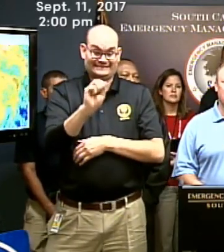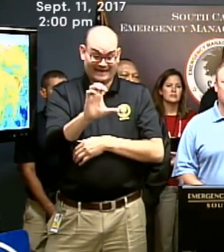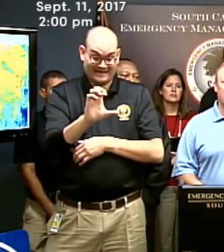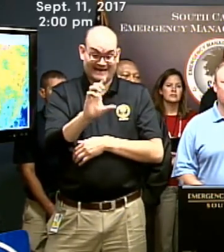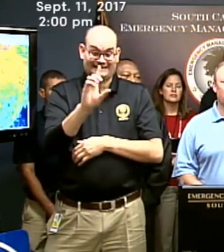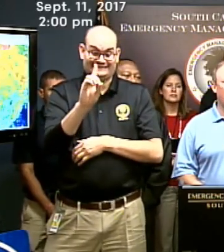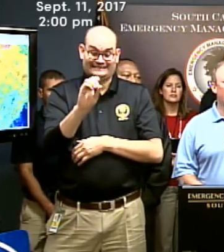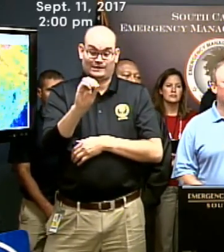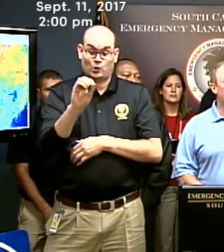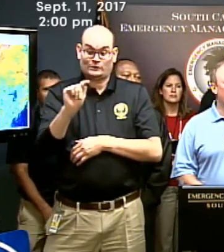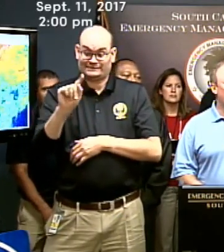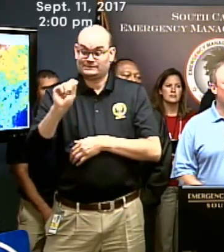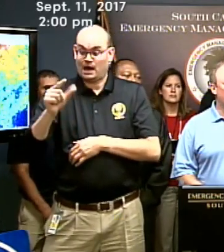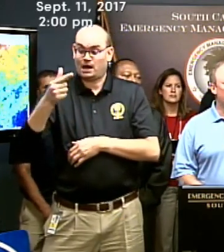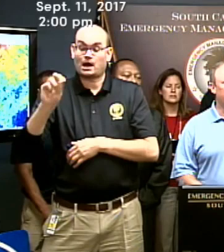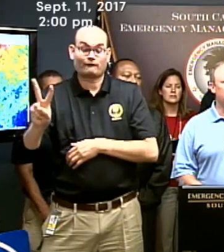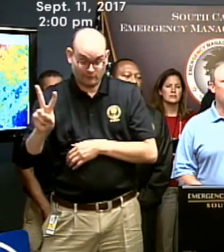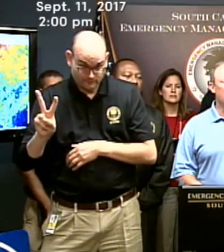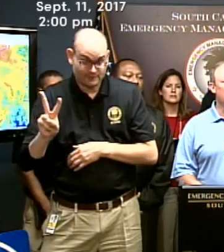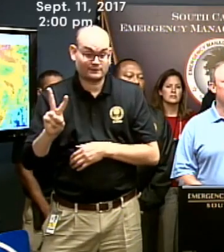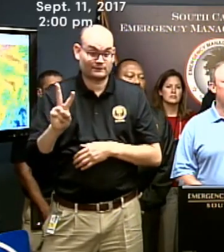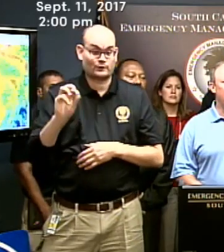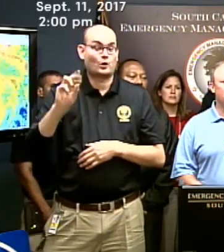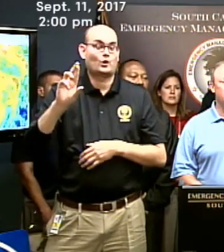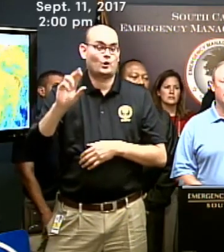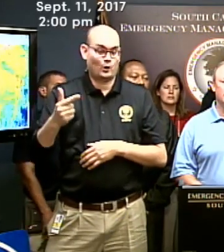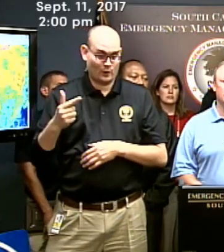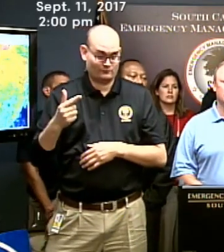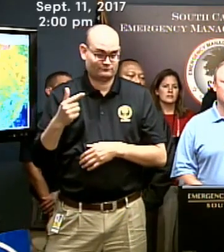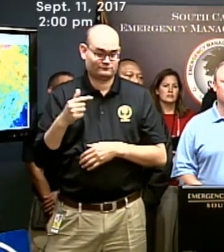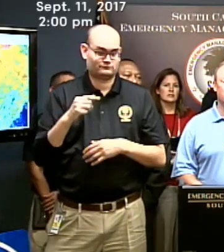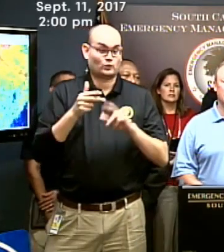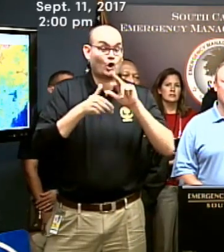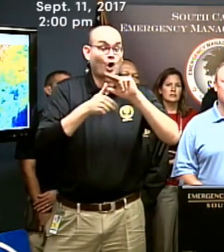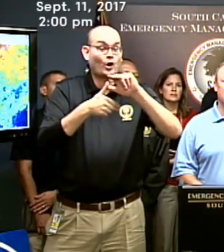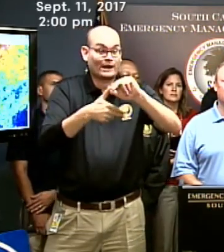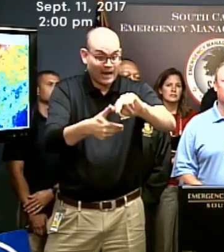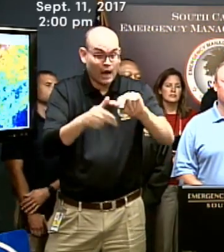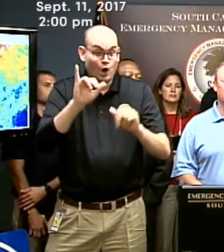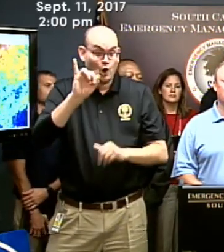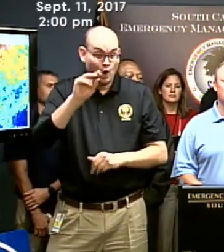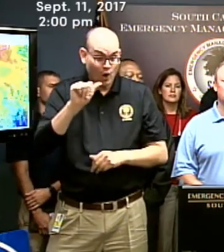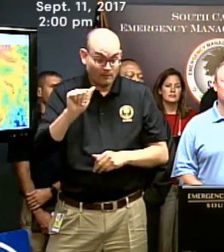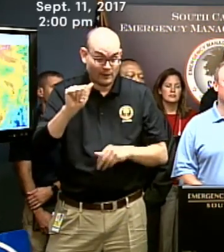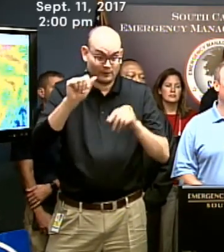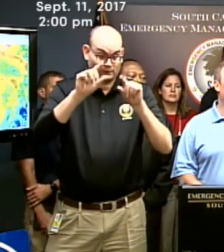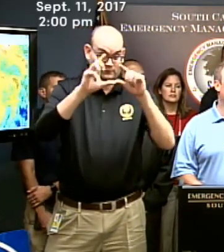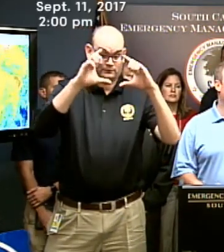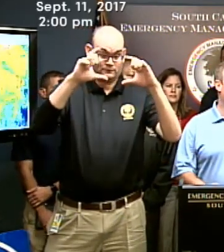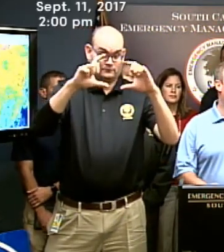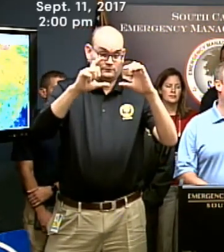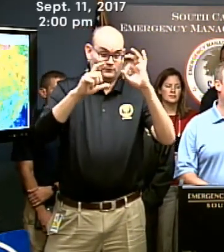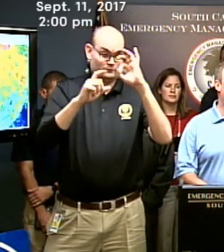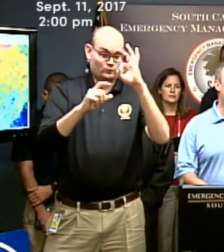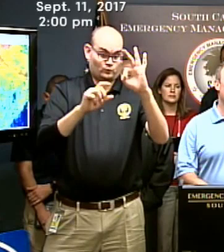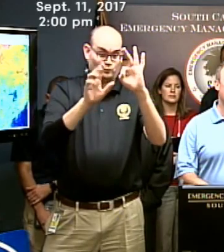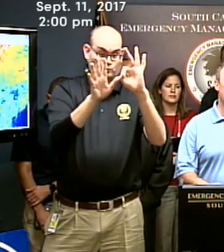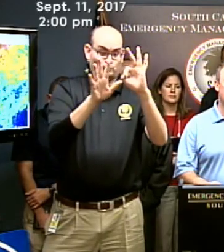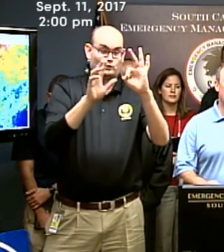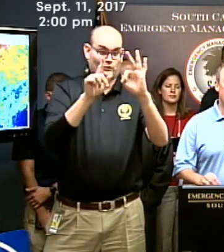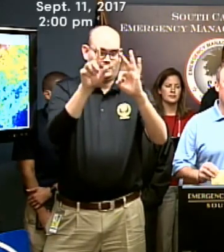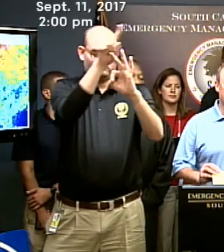www.scdot.org. And on our Hurricane Irma banner, you can get real-time data on the road closures as well as an interactive